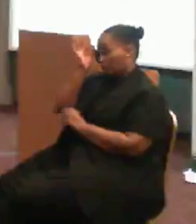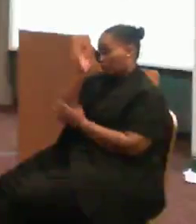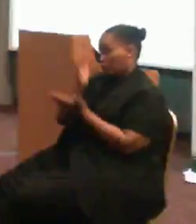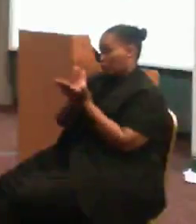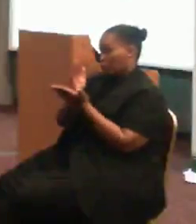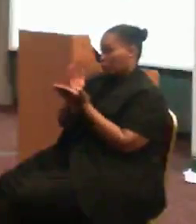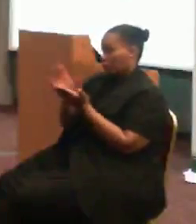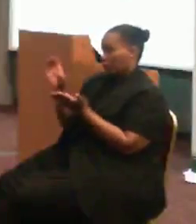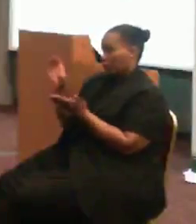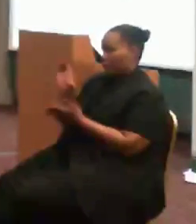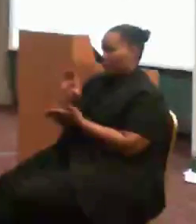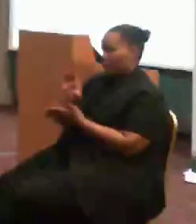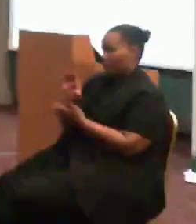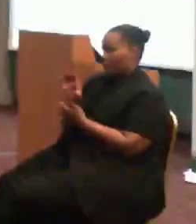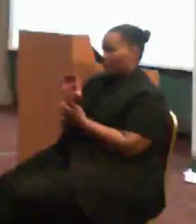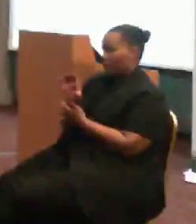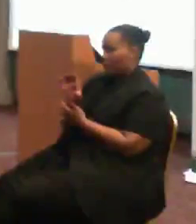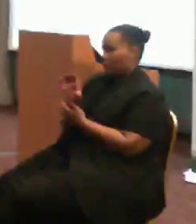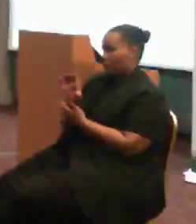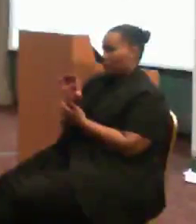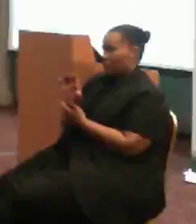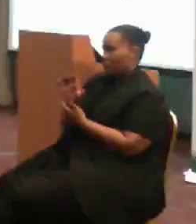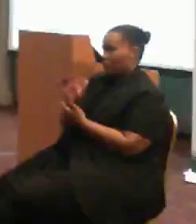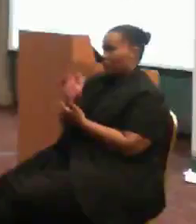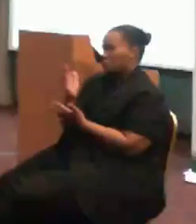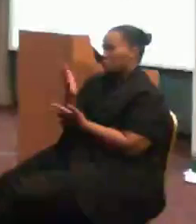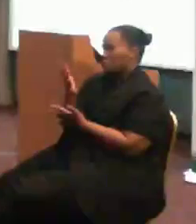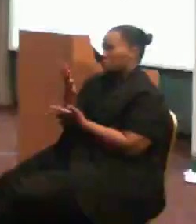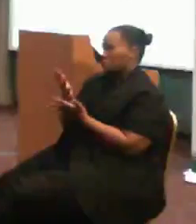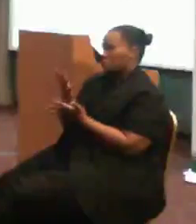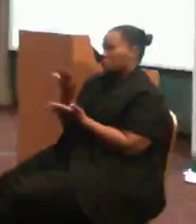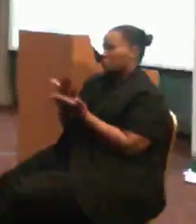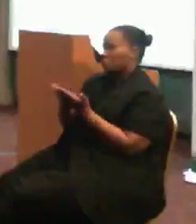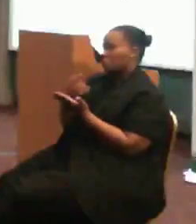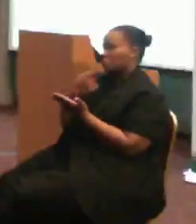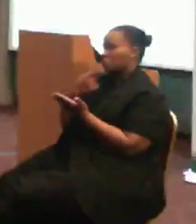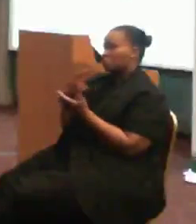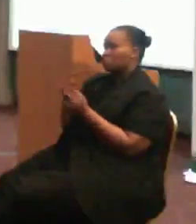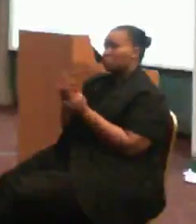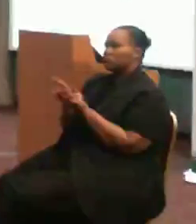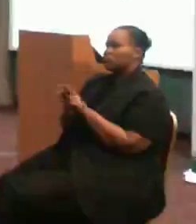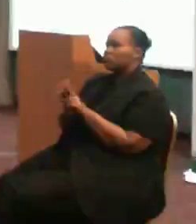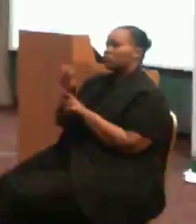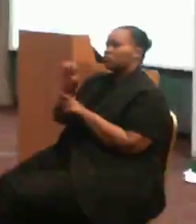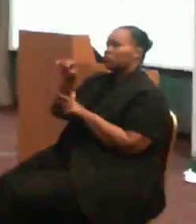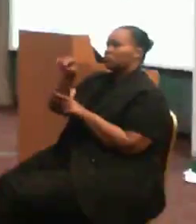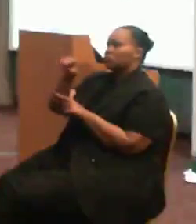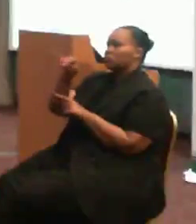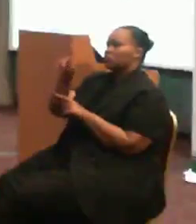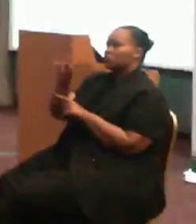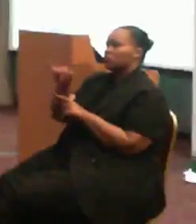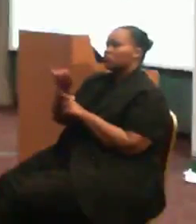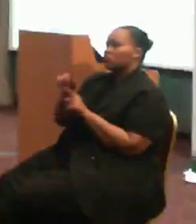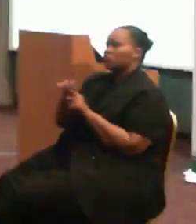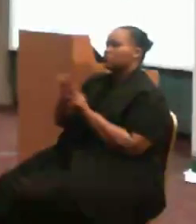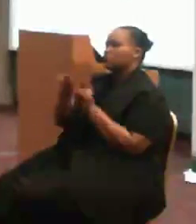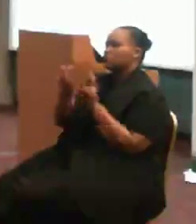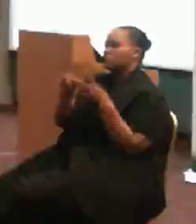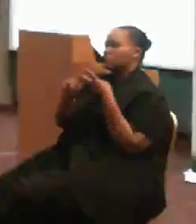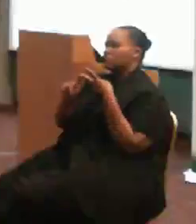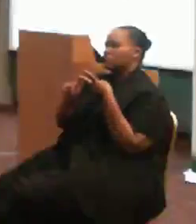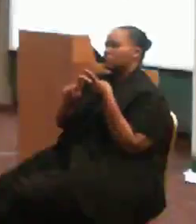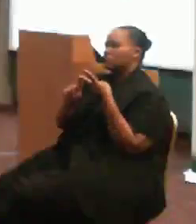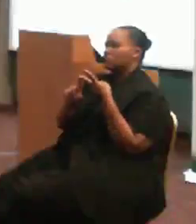almost a substitute for equity that you should be injecting? But the second issue